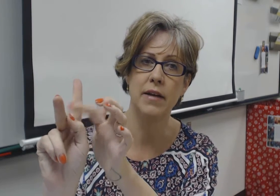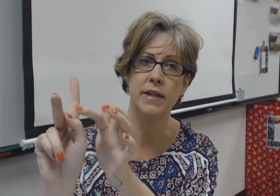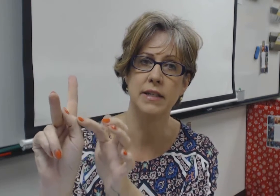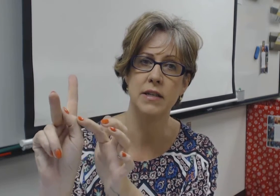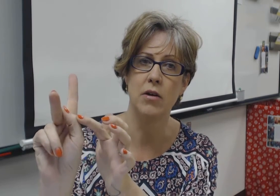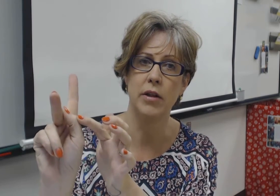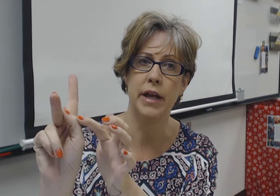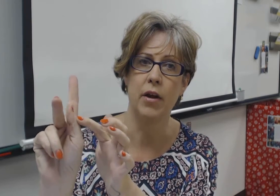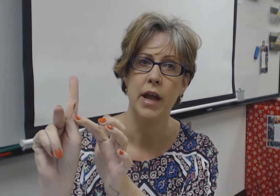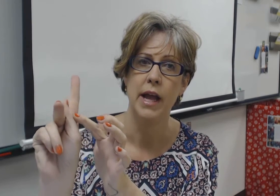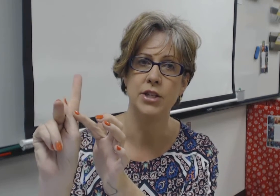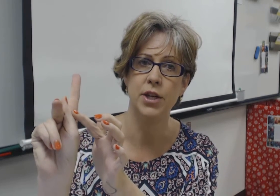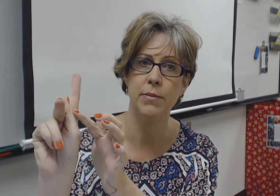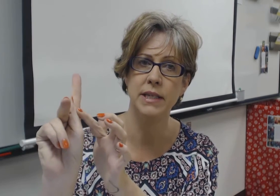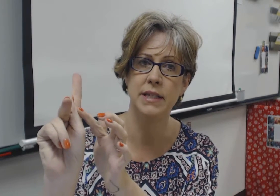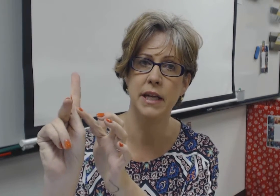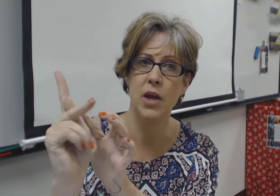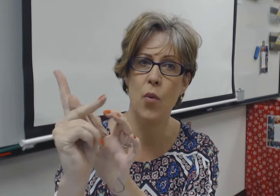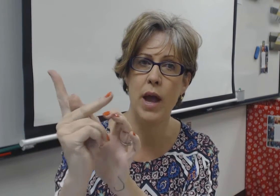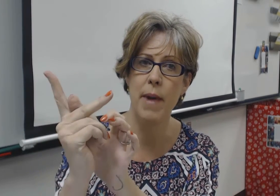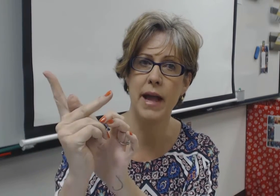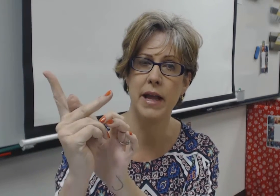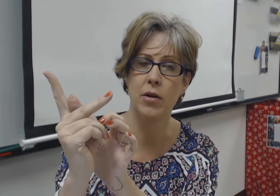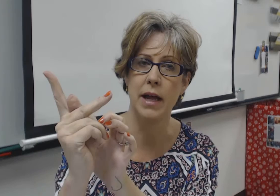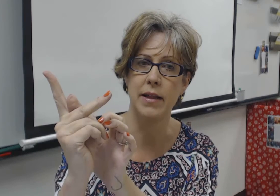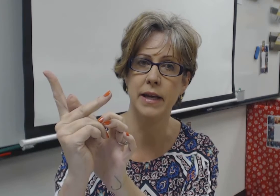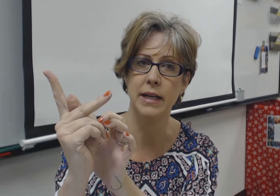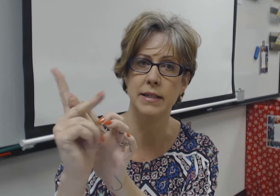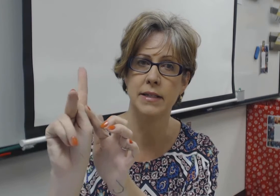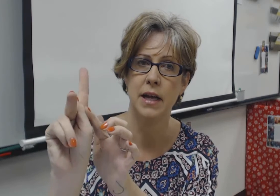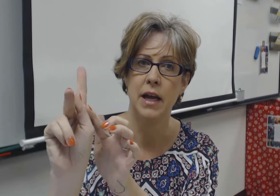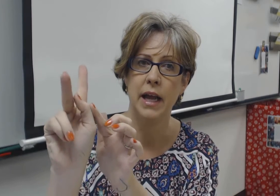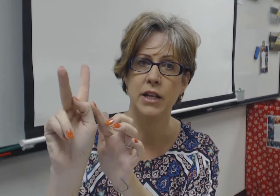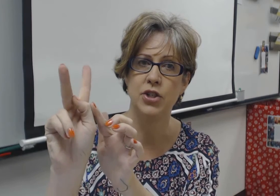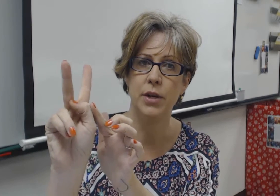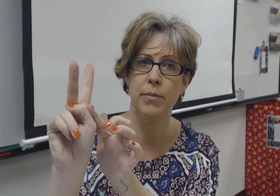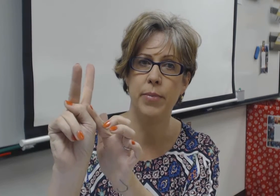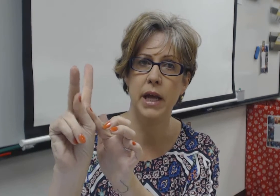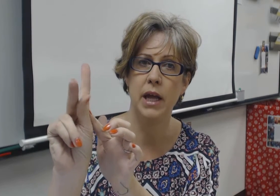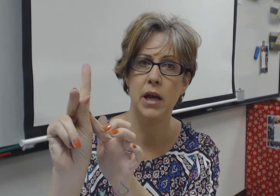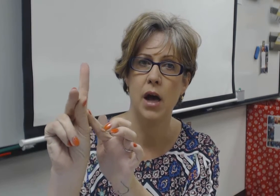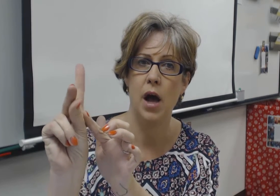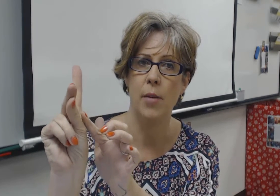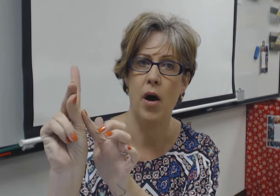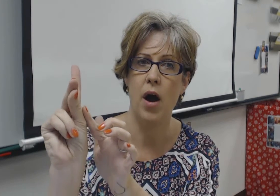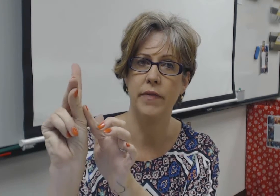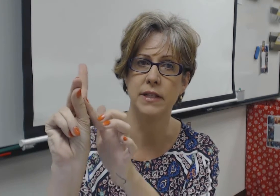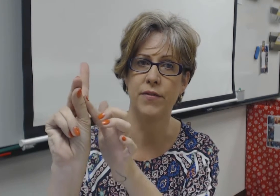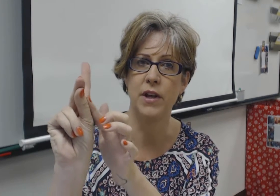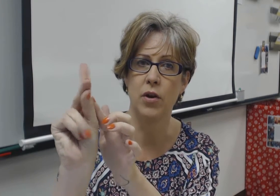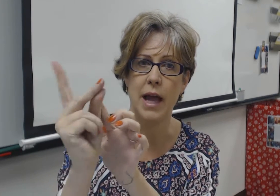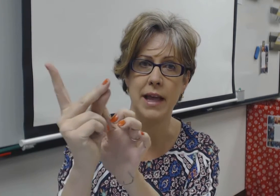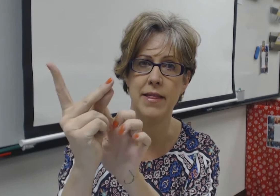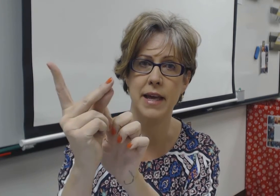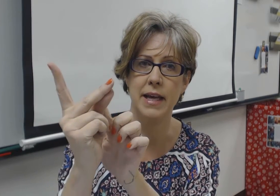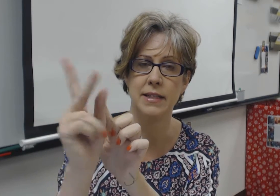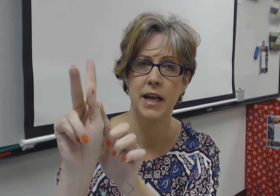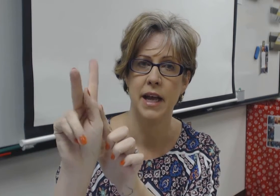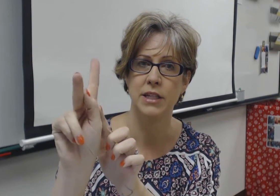of this knuckle here. It shouldn't be sticking way back here like this. It shouldn't be on this finger like this. It should be